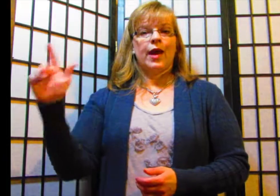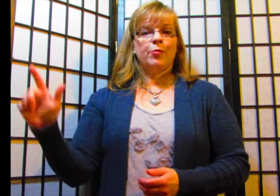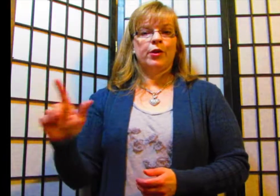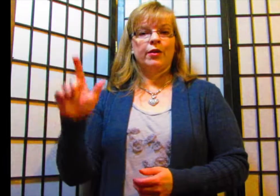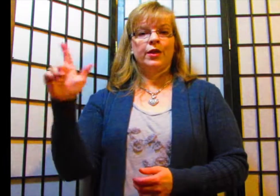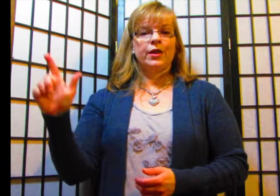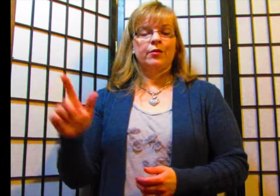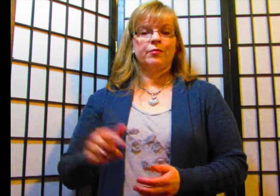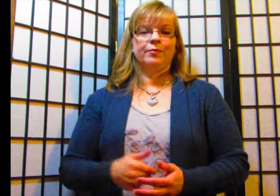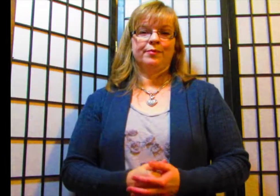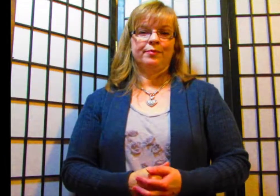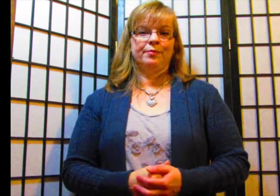Library.